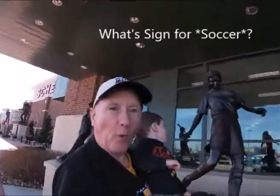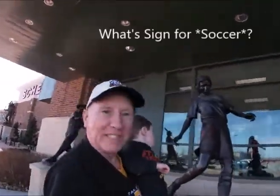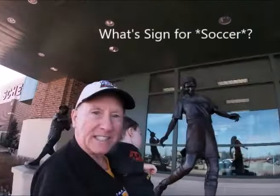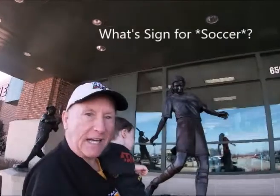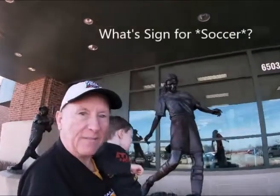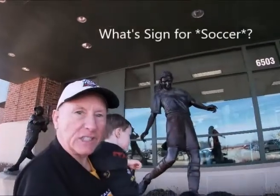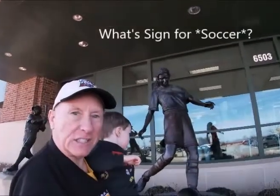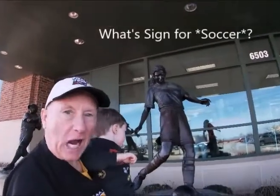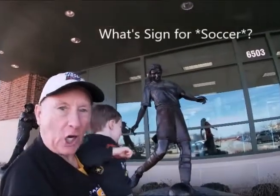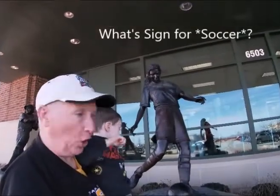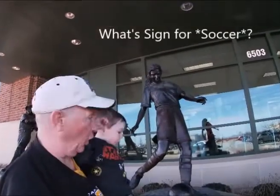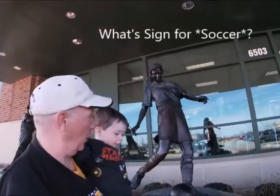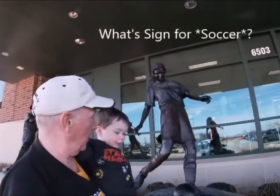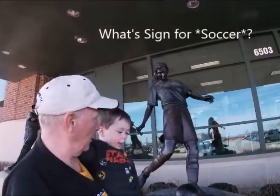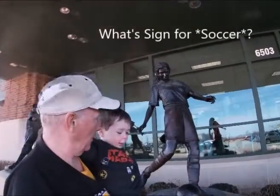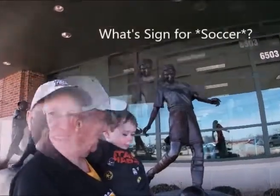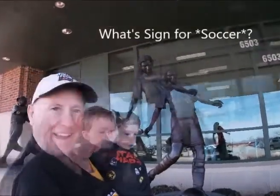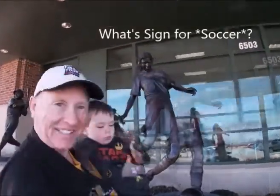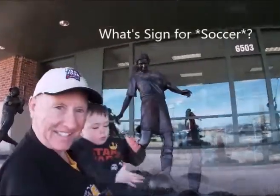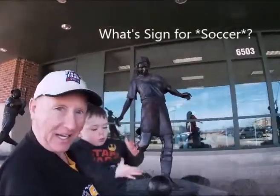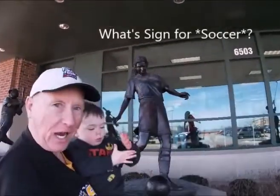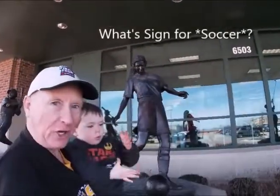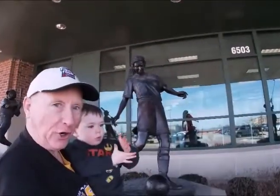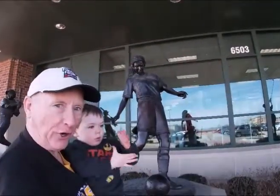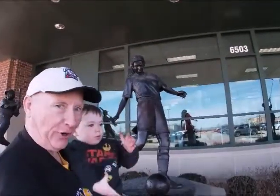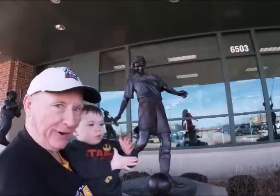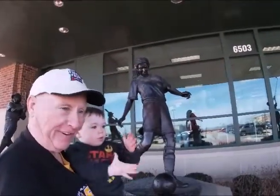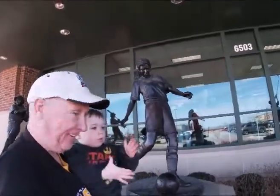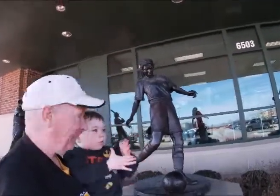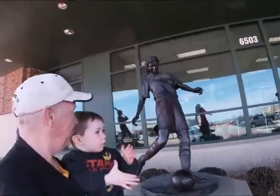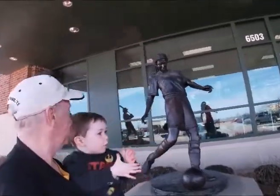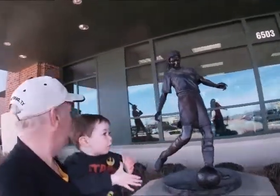What's the time for soccer? Soccer. Yeah, soccer. Yeah.